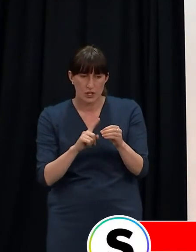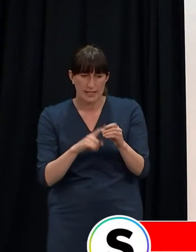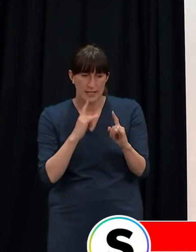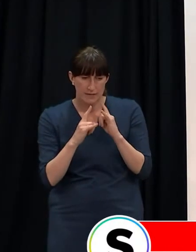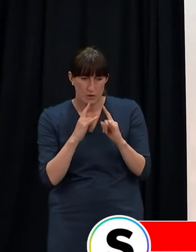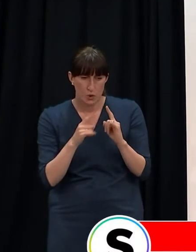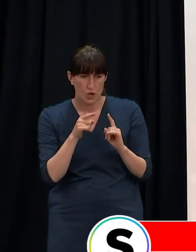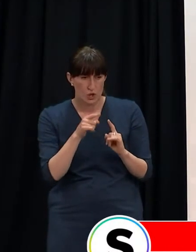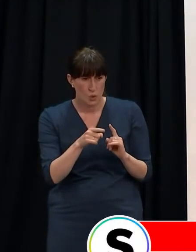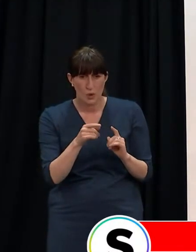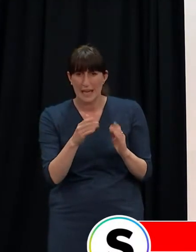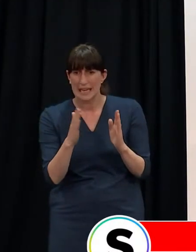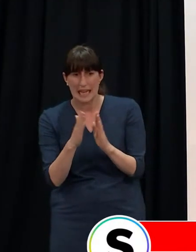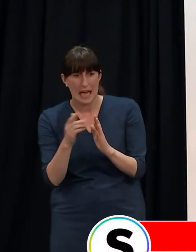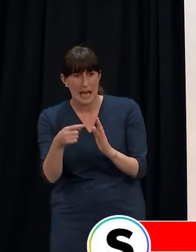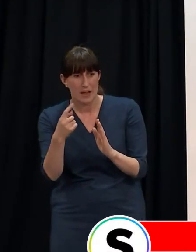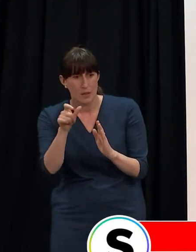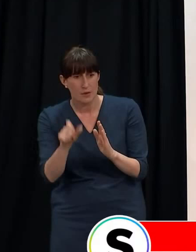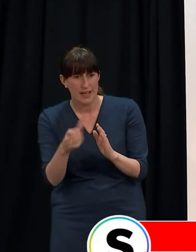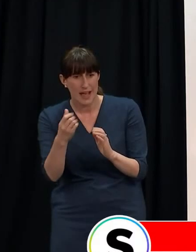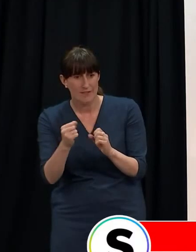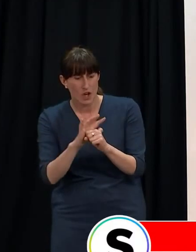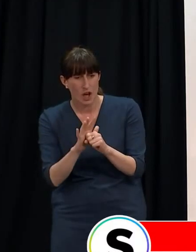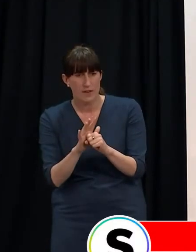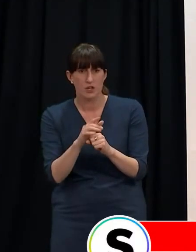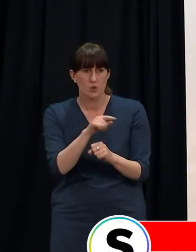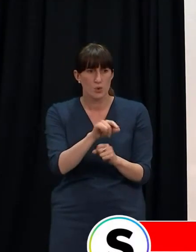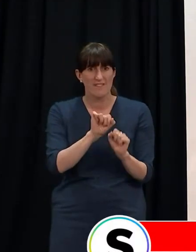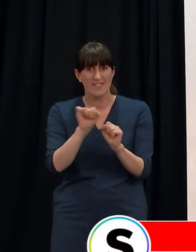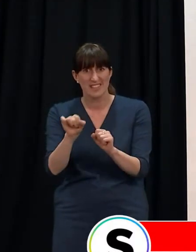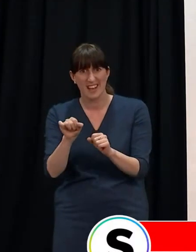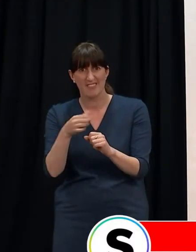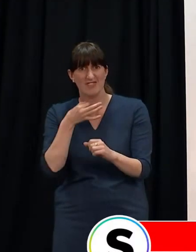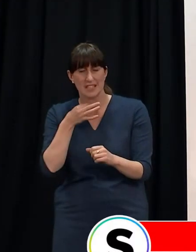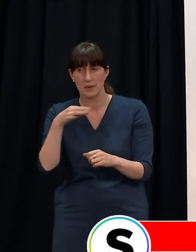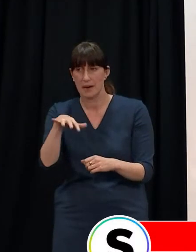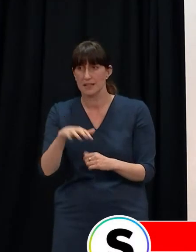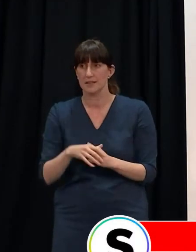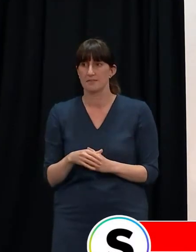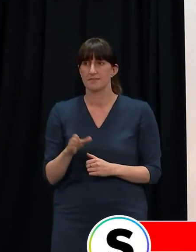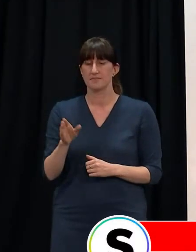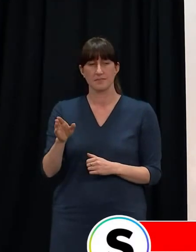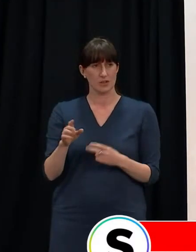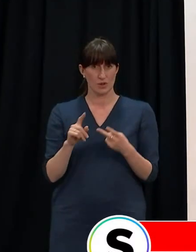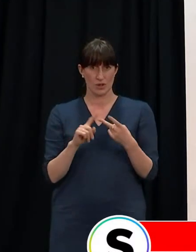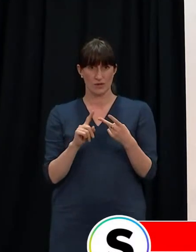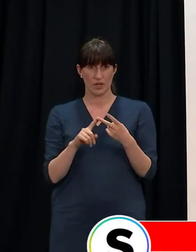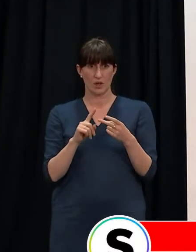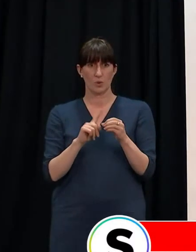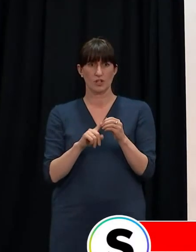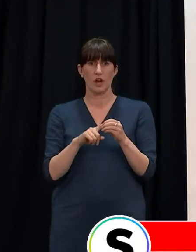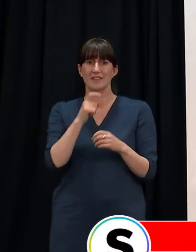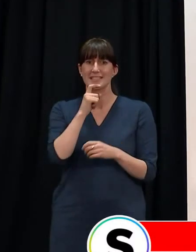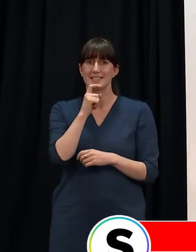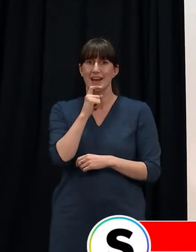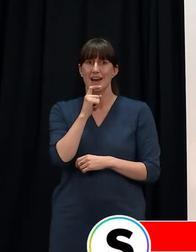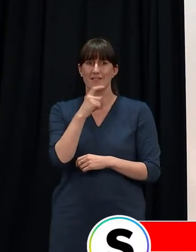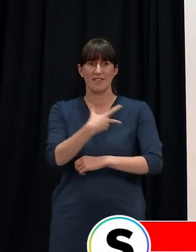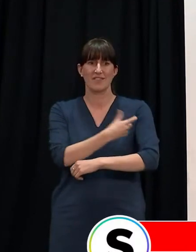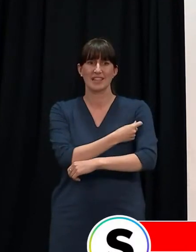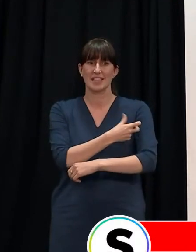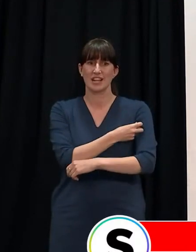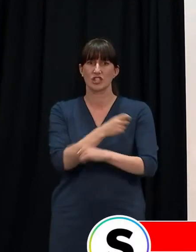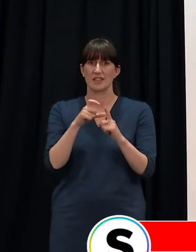to COVID-19. And vaccination and staff vaccination rates at DHB, they were going to, I think, you'd asked for them to be reported